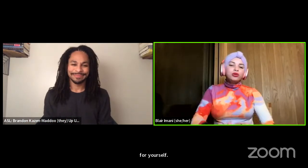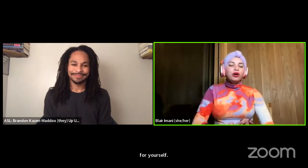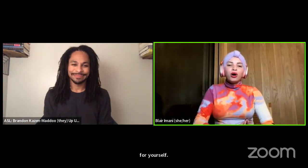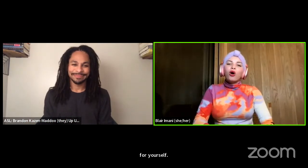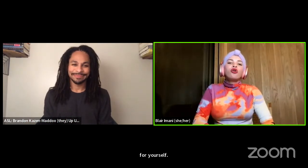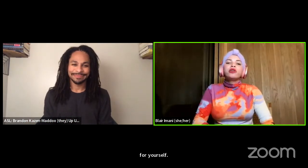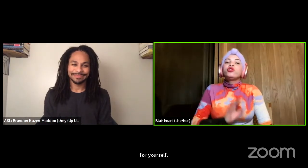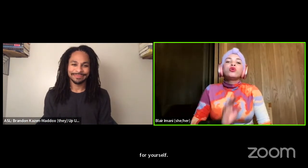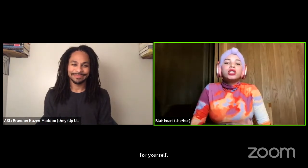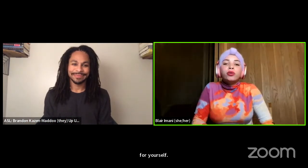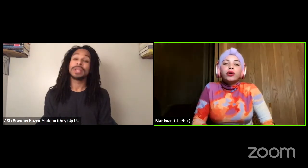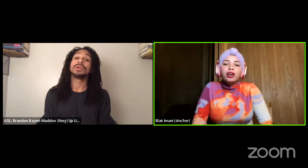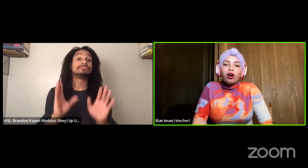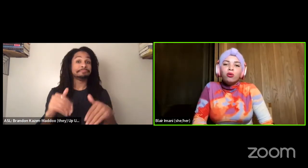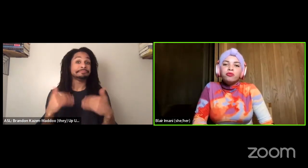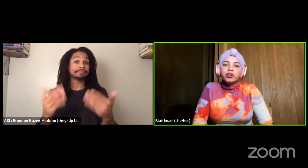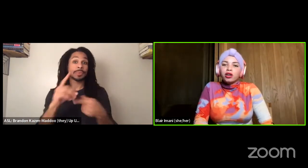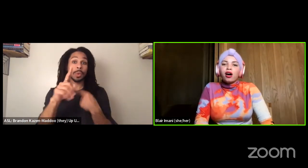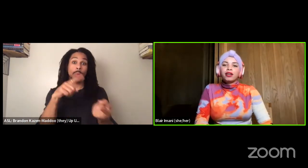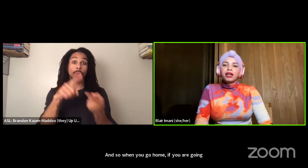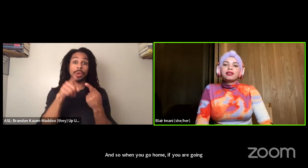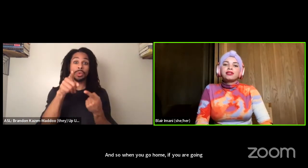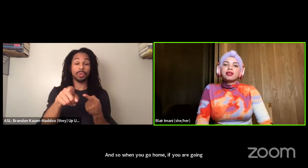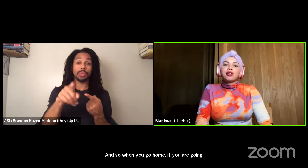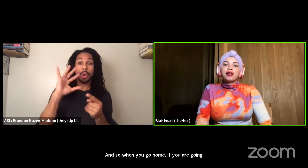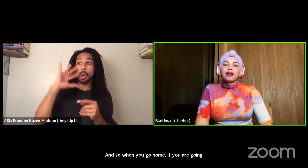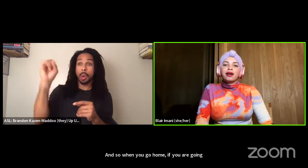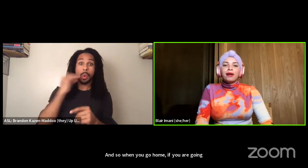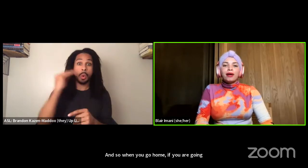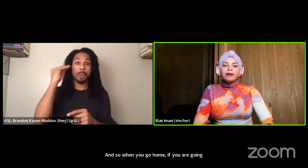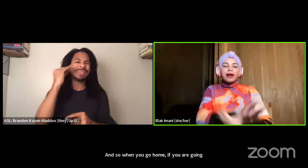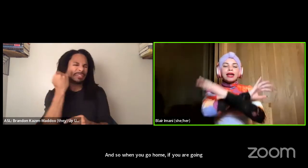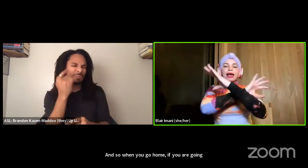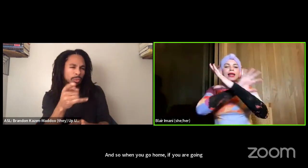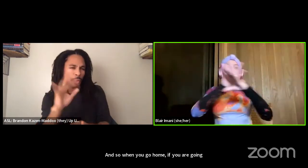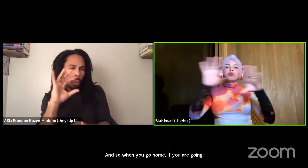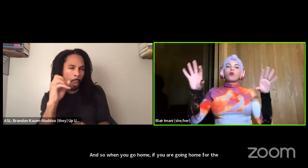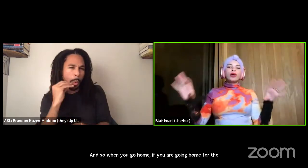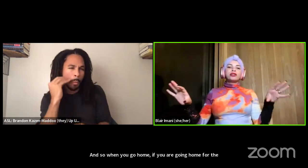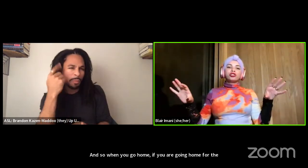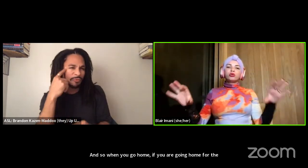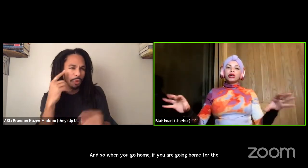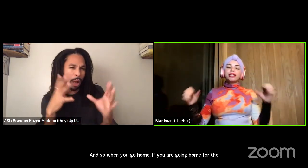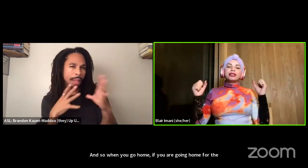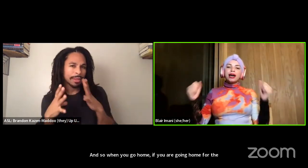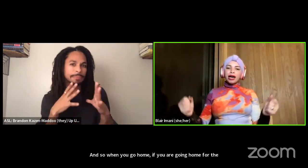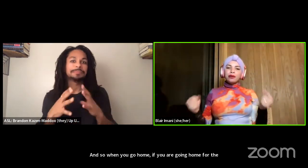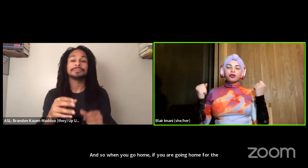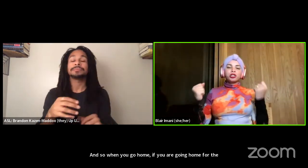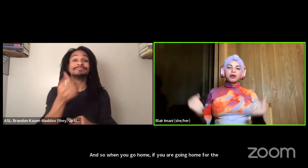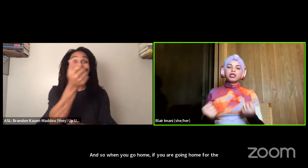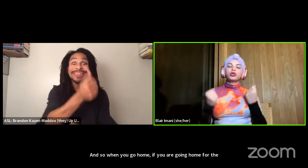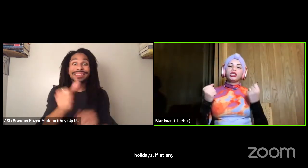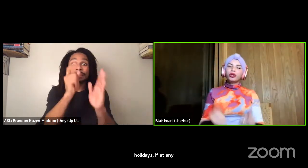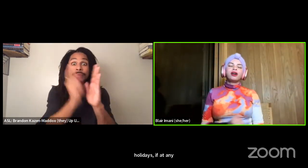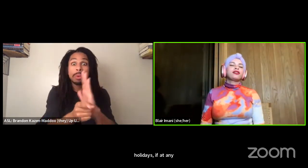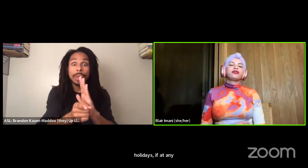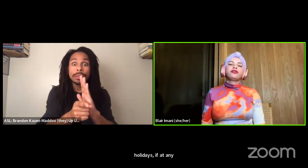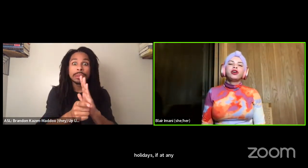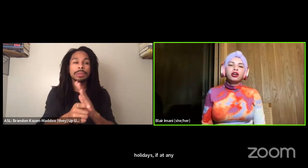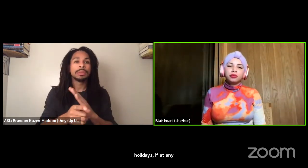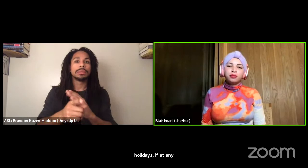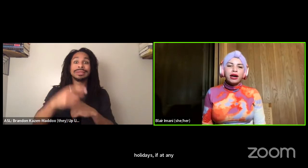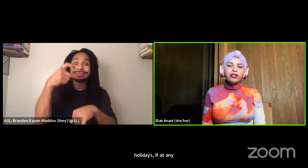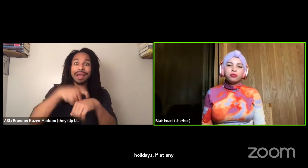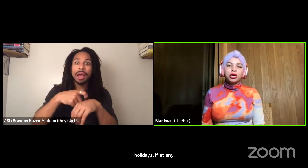And so when you go home, if you are going home for the holidays, if at any point you are in a time or space where you are